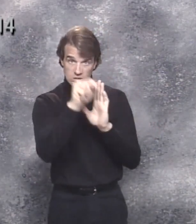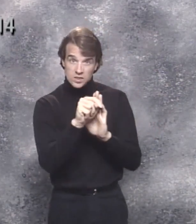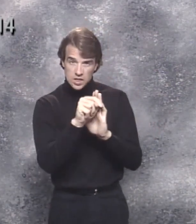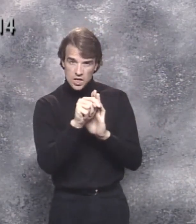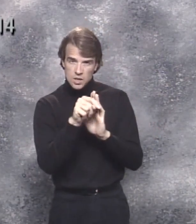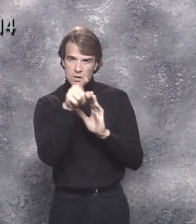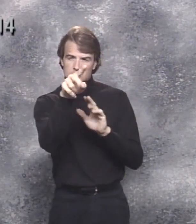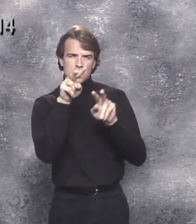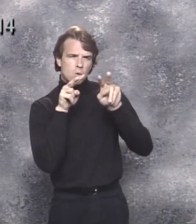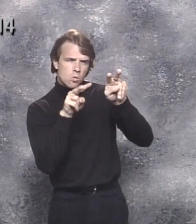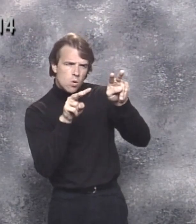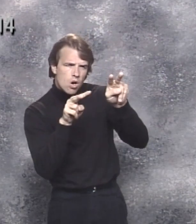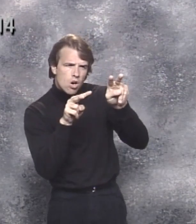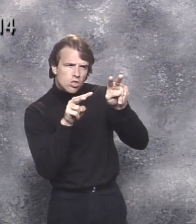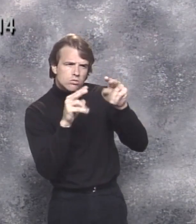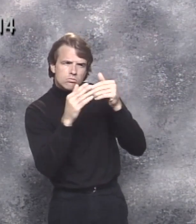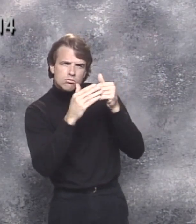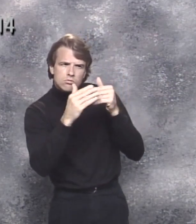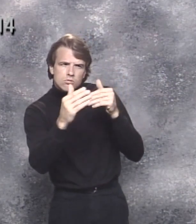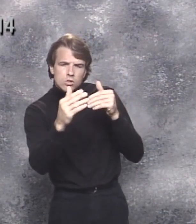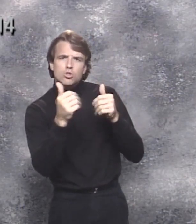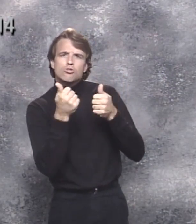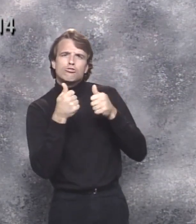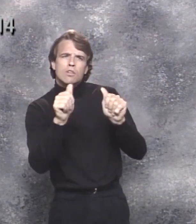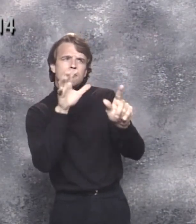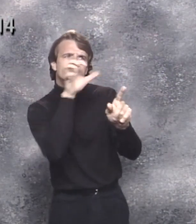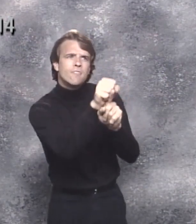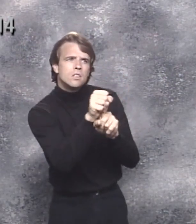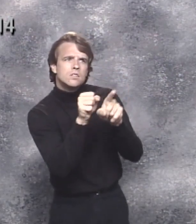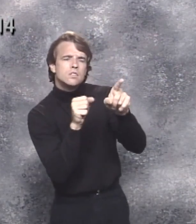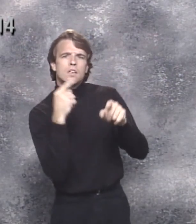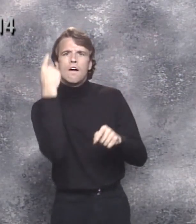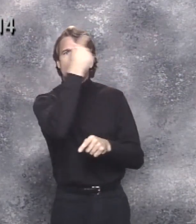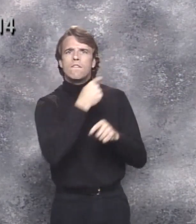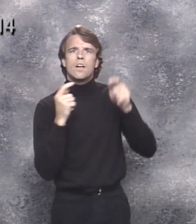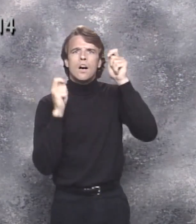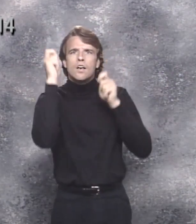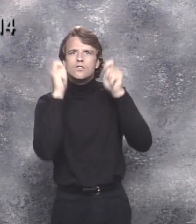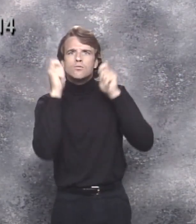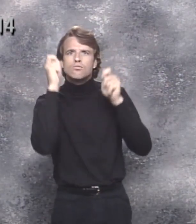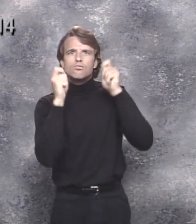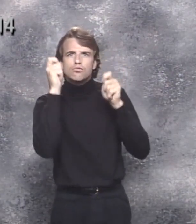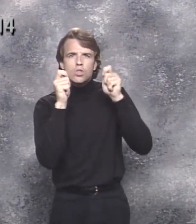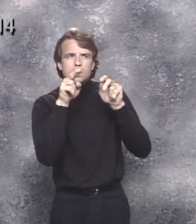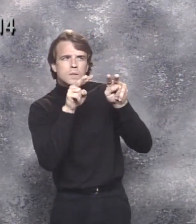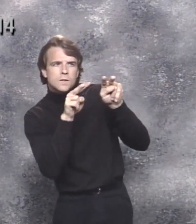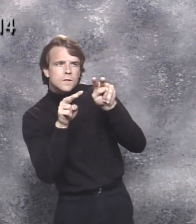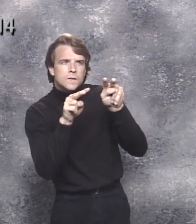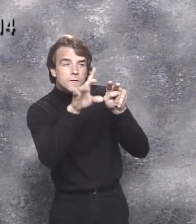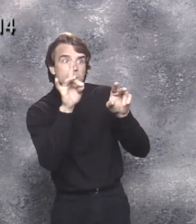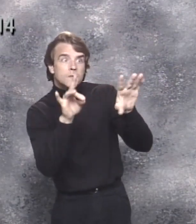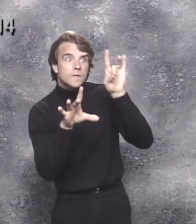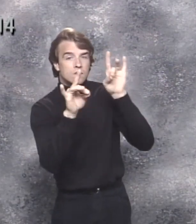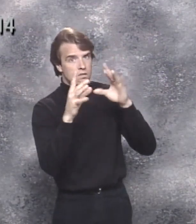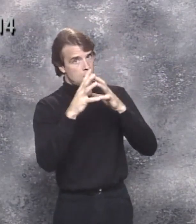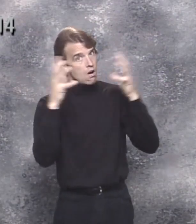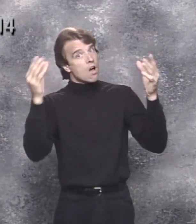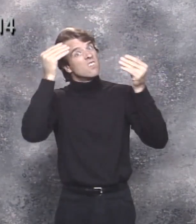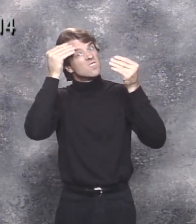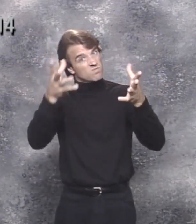As you continue to watch this tape, pay special attention to the facial expressions and see if you